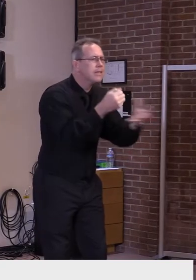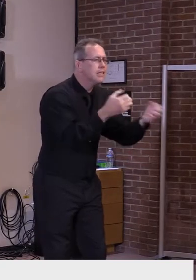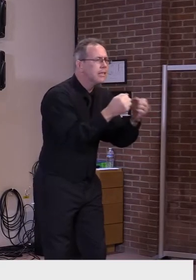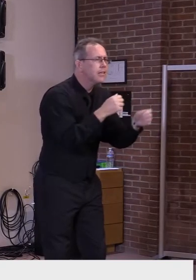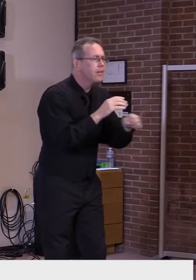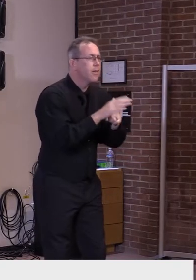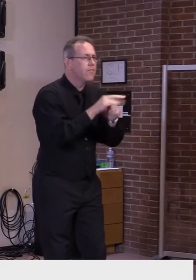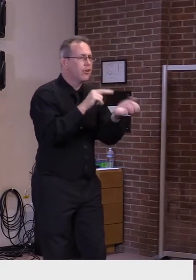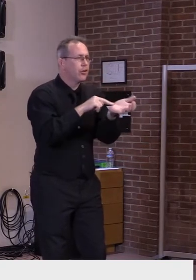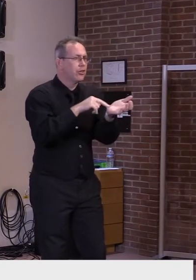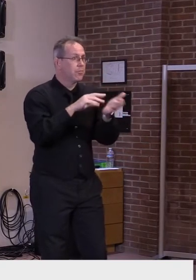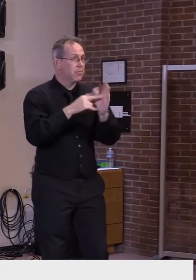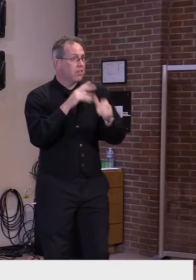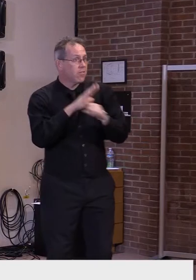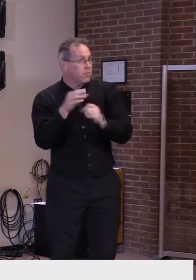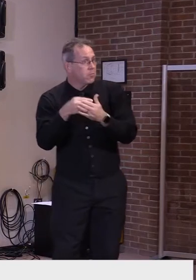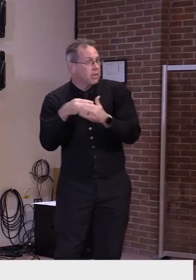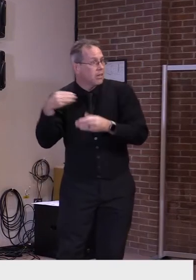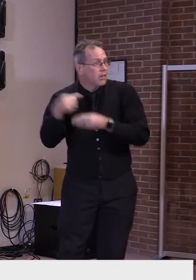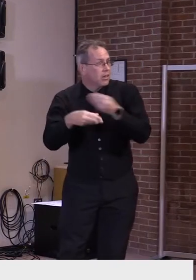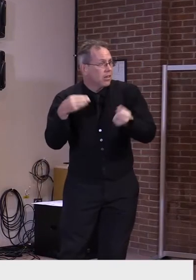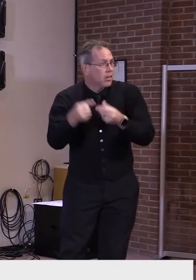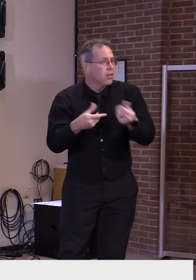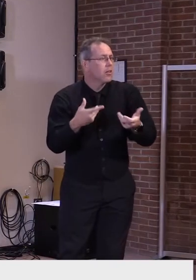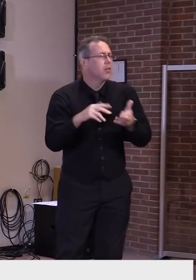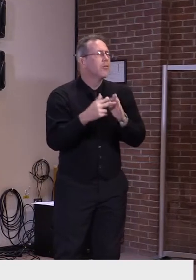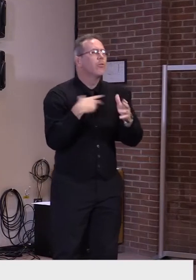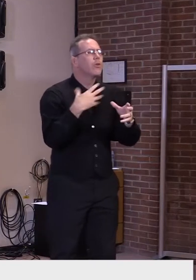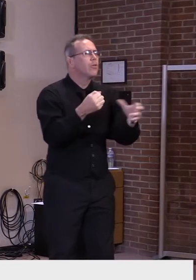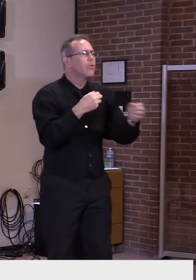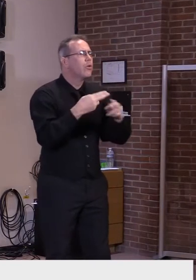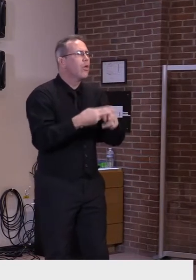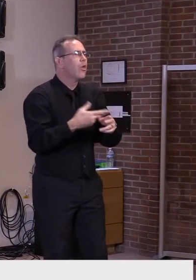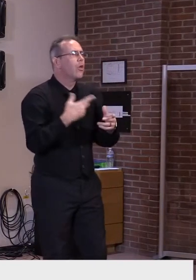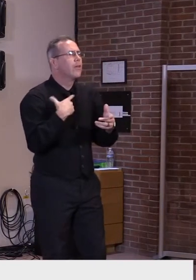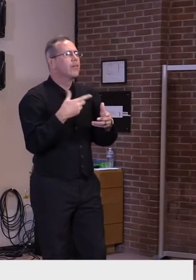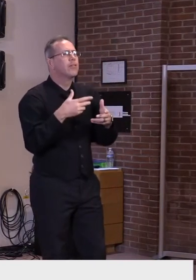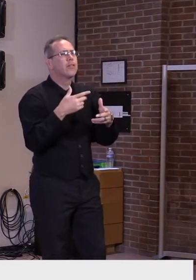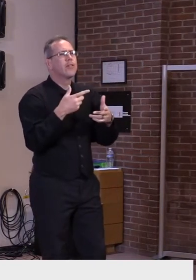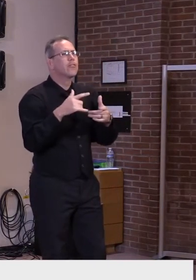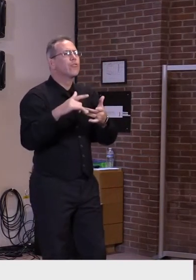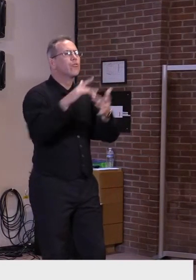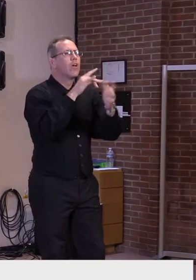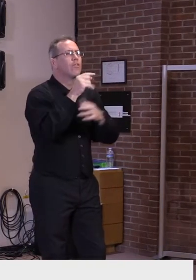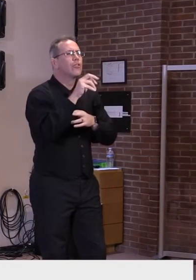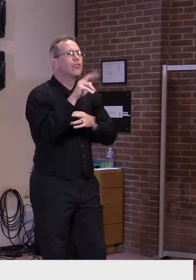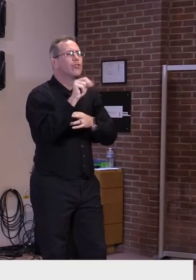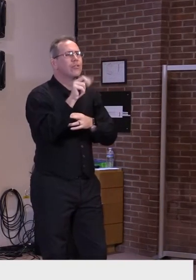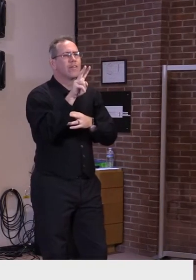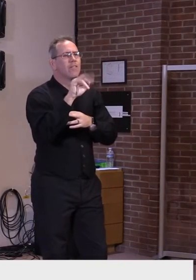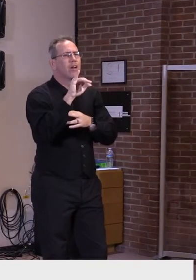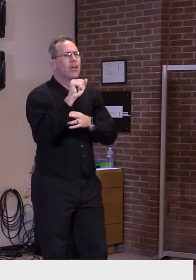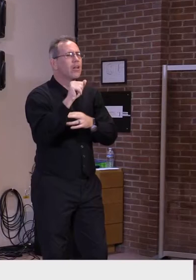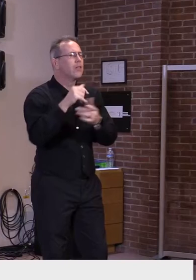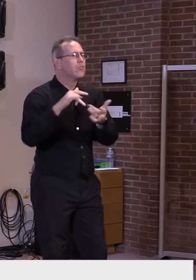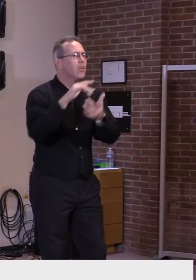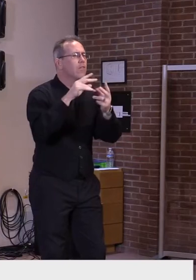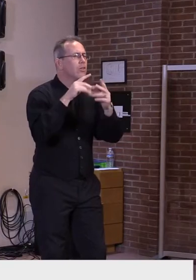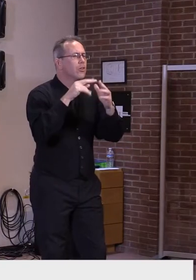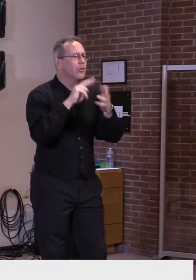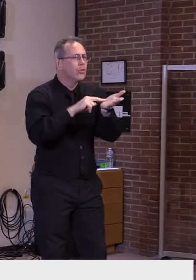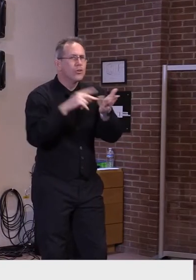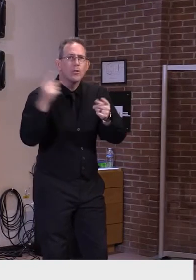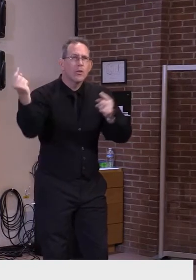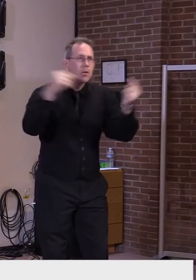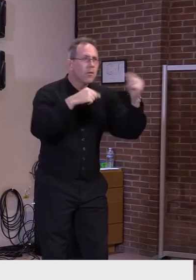in traveling nurses, has been so exorbitantly high that it's been difficult to get them. We have said we will